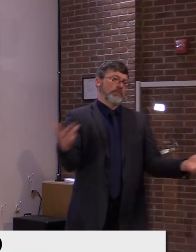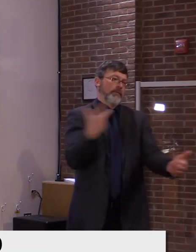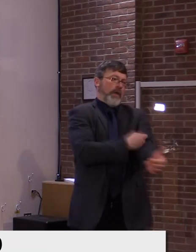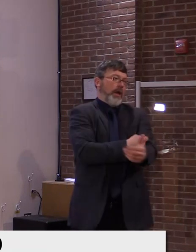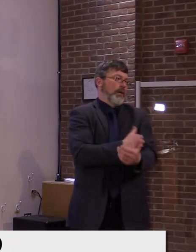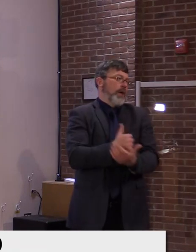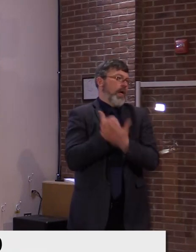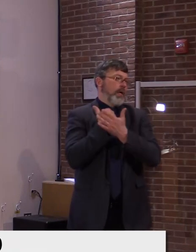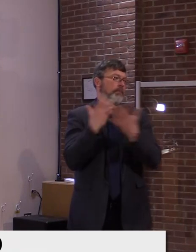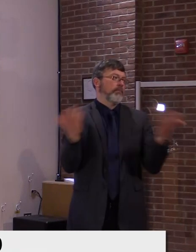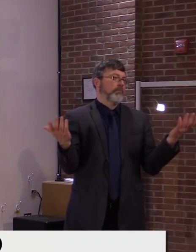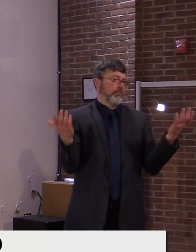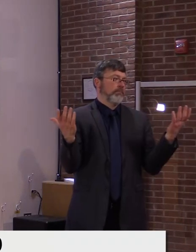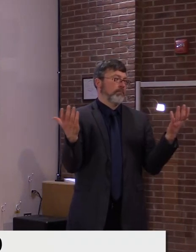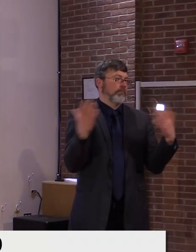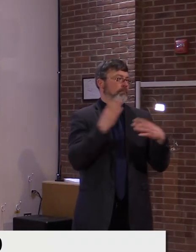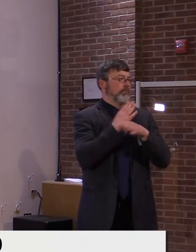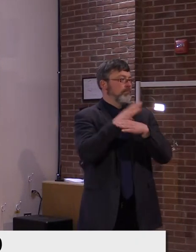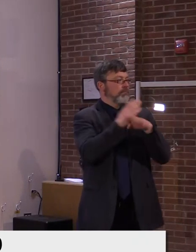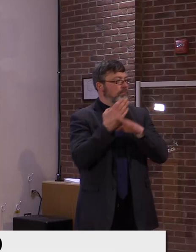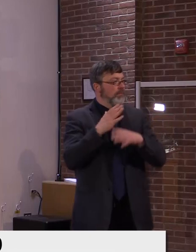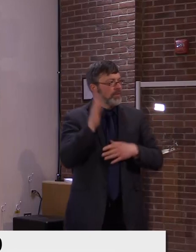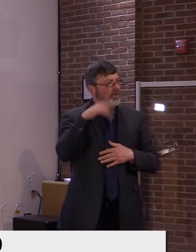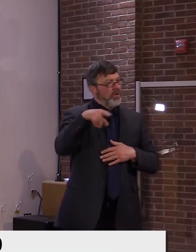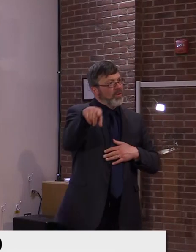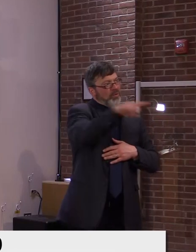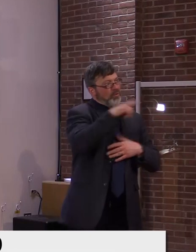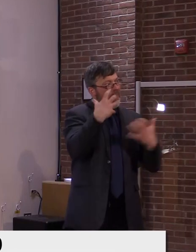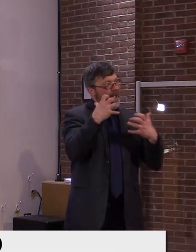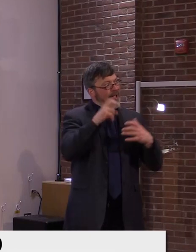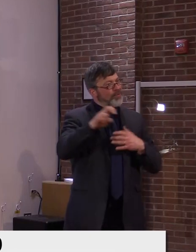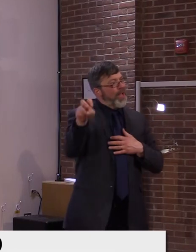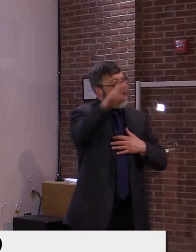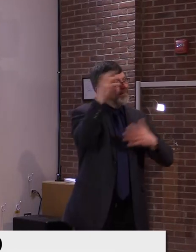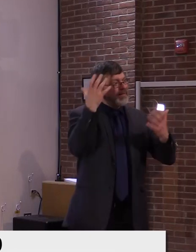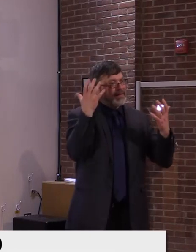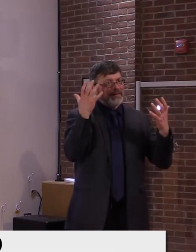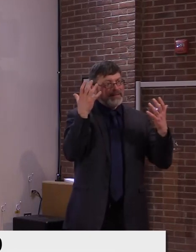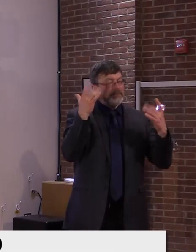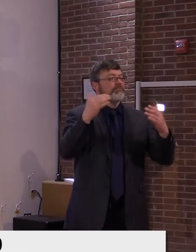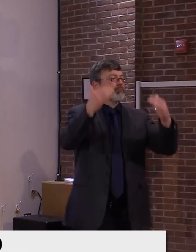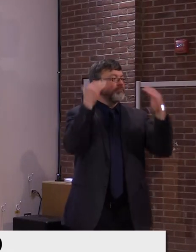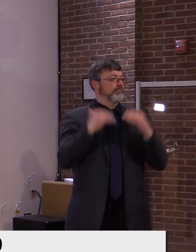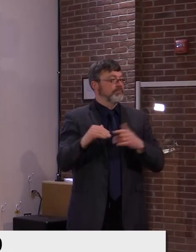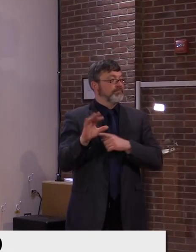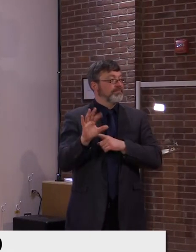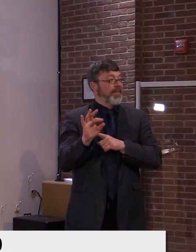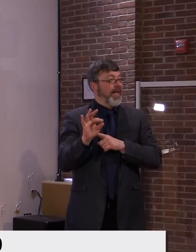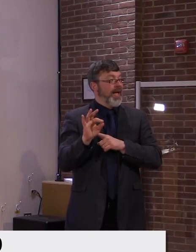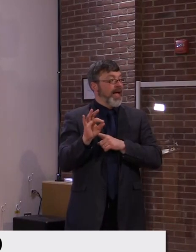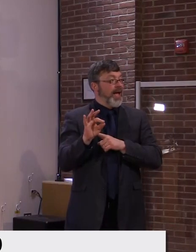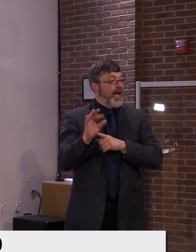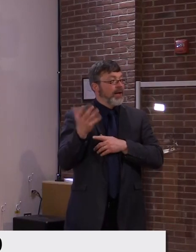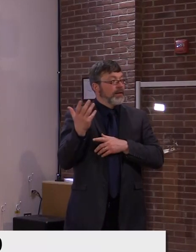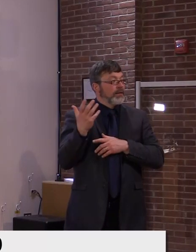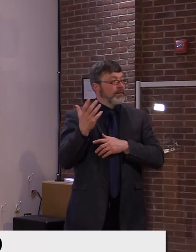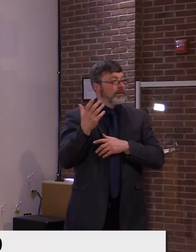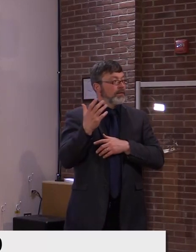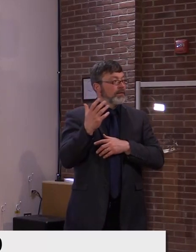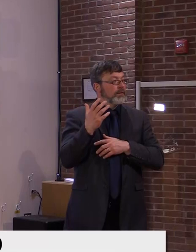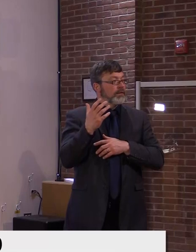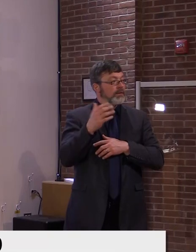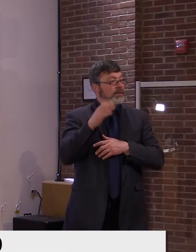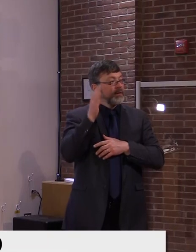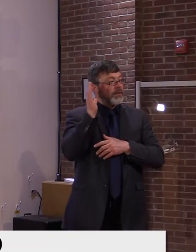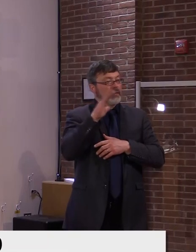9, incentives. There might be a creamy coupon awaiting you at the vaccine site as things go